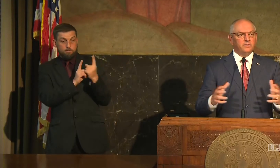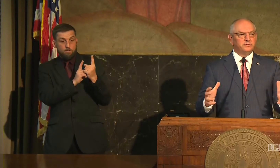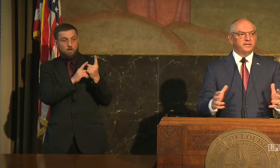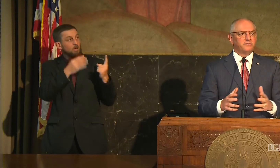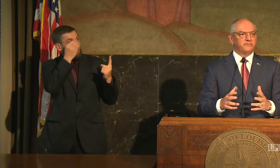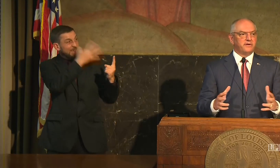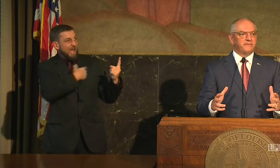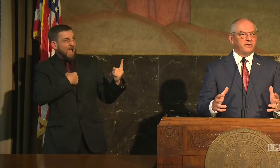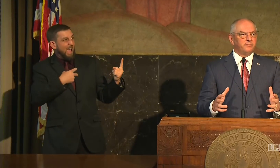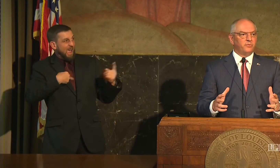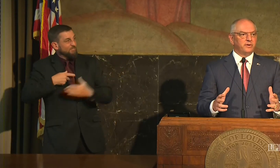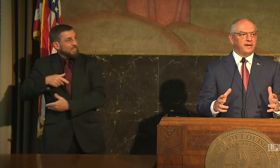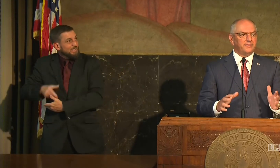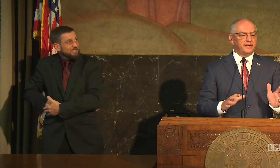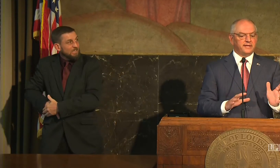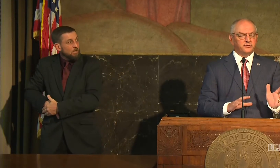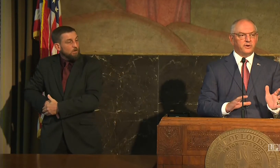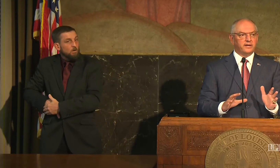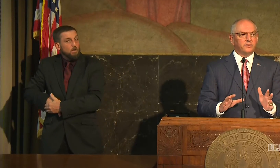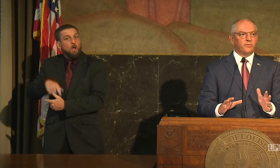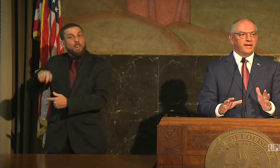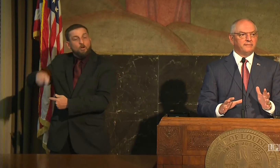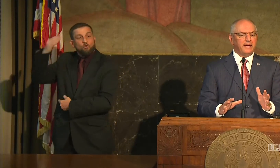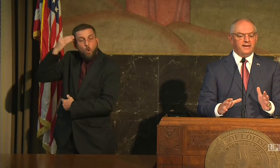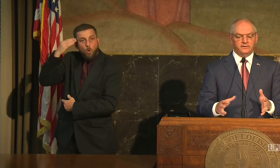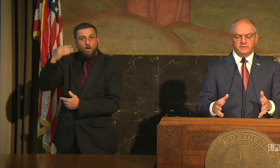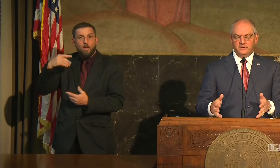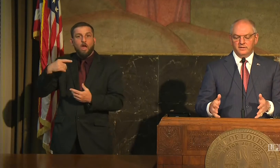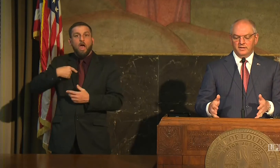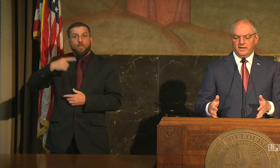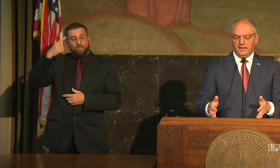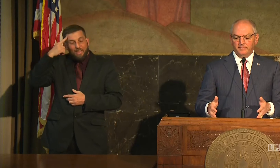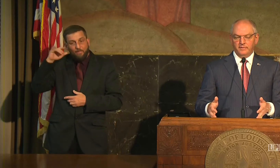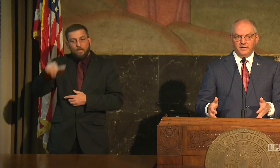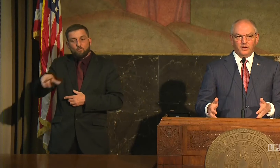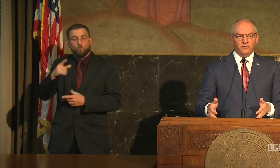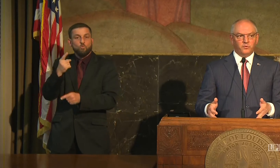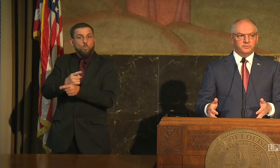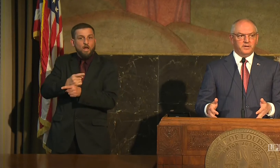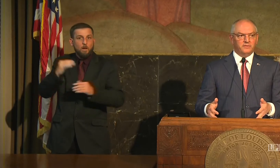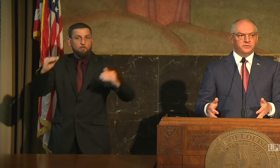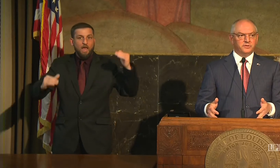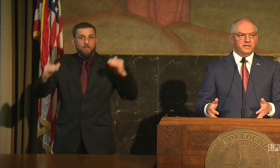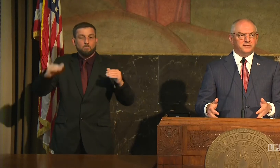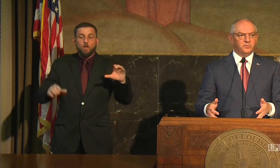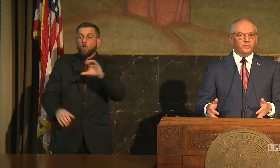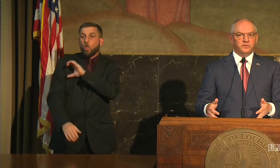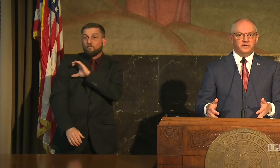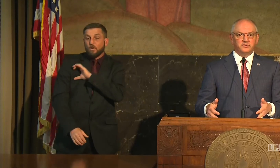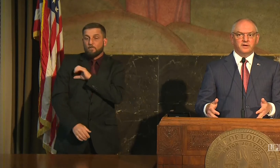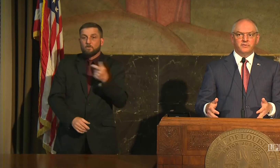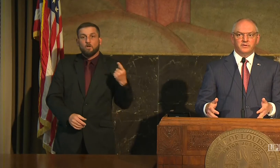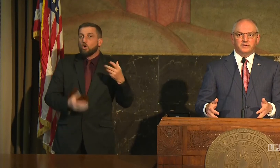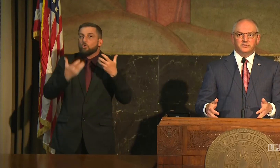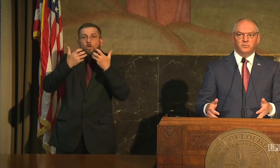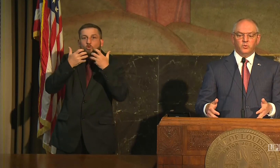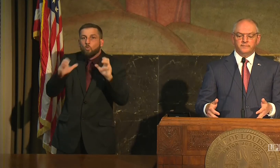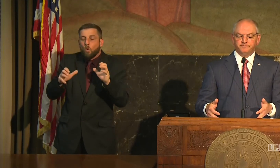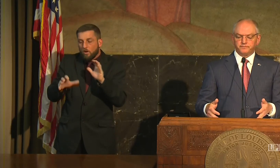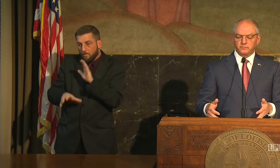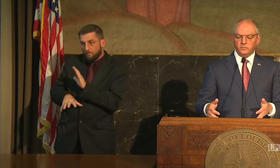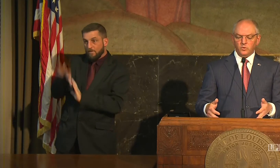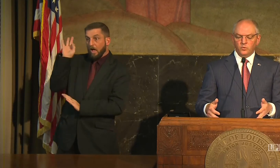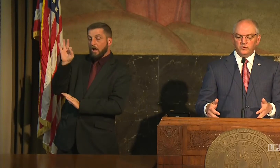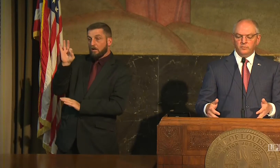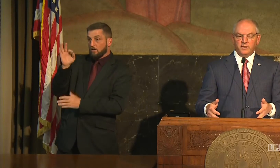weapon. All of those things are very, very important, and I think they strike the right balance. A law enforcement officer doesn't want to discover that